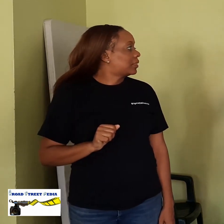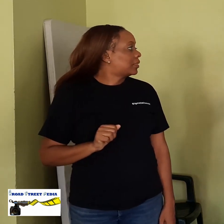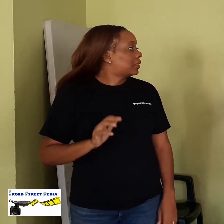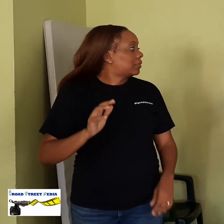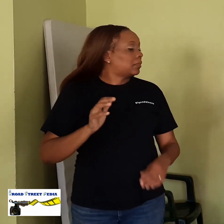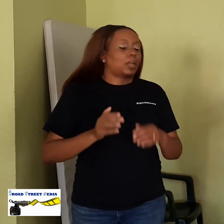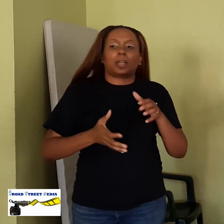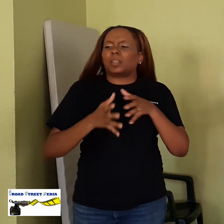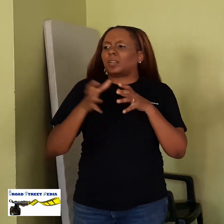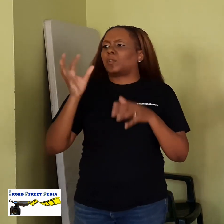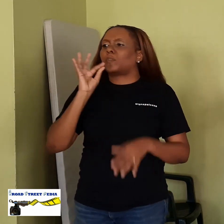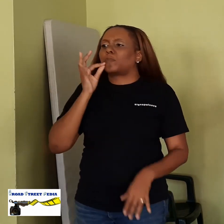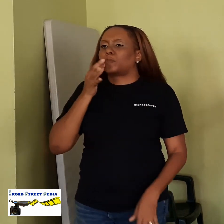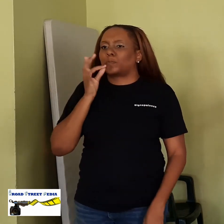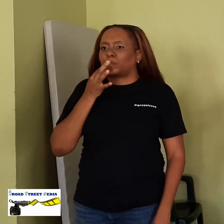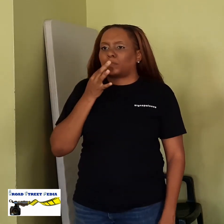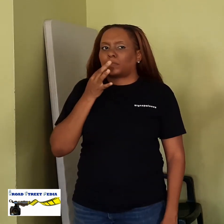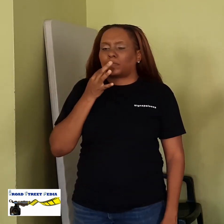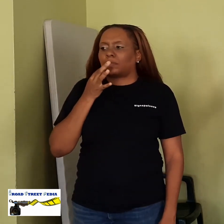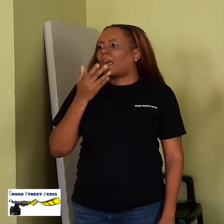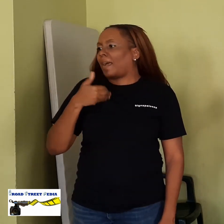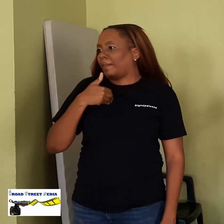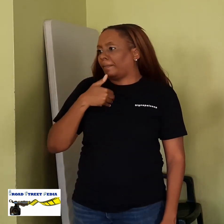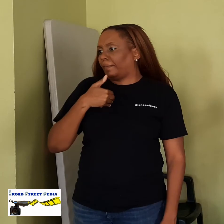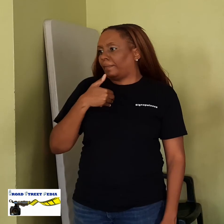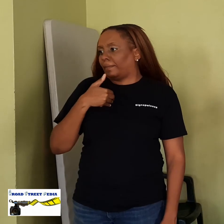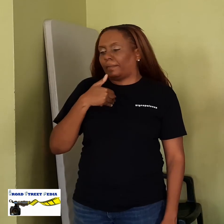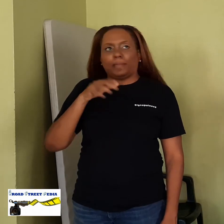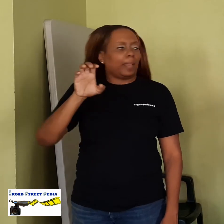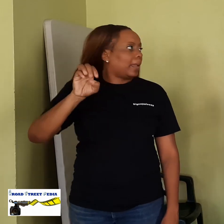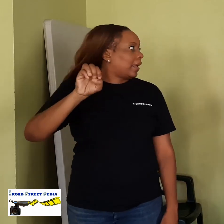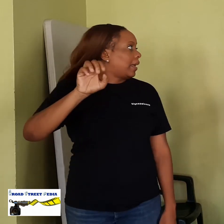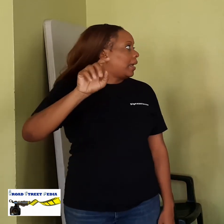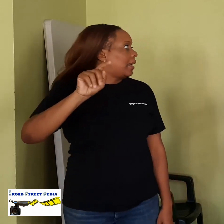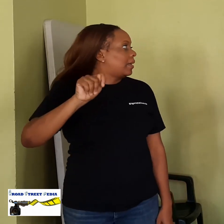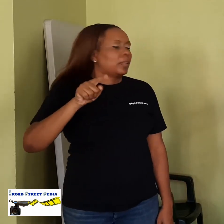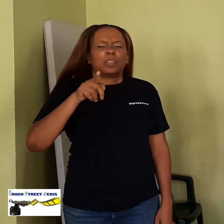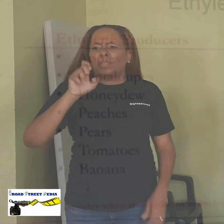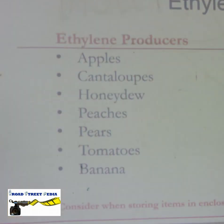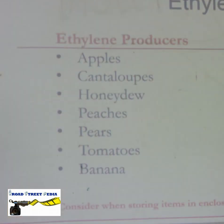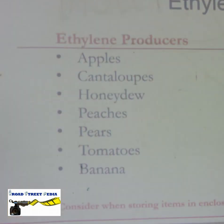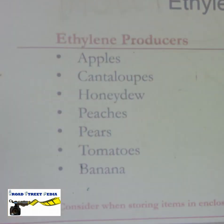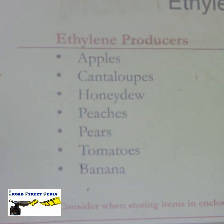we won't go on all of the characteristics there. Just know that ethylene, you need to research a little on it.